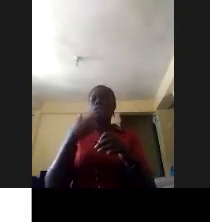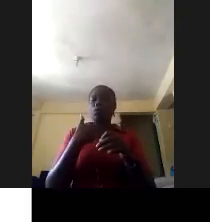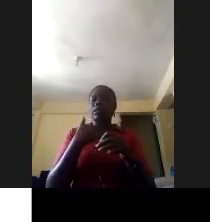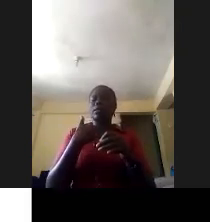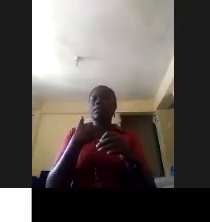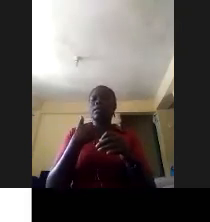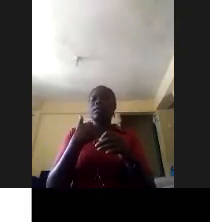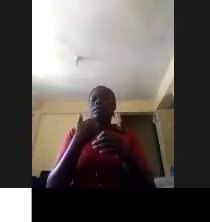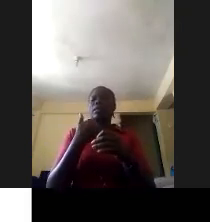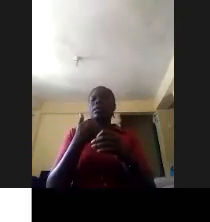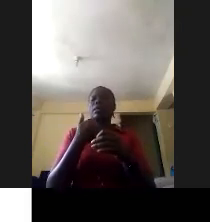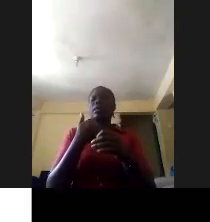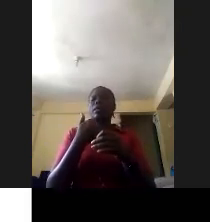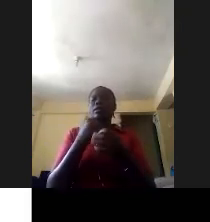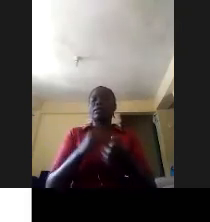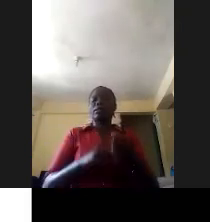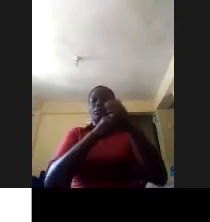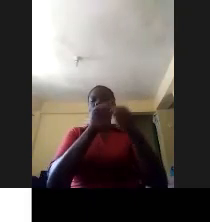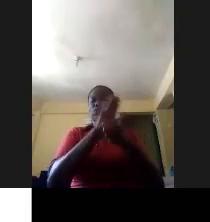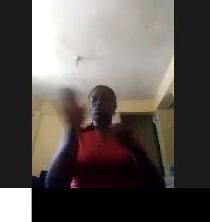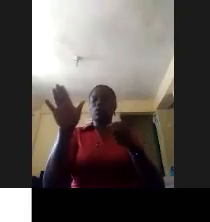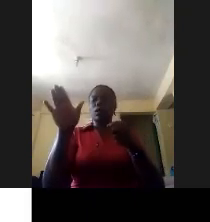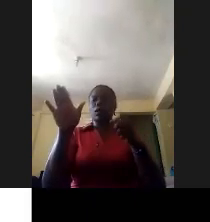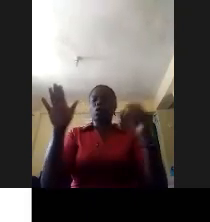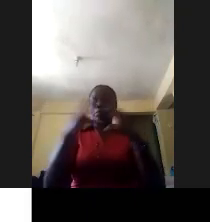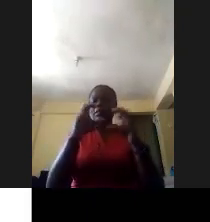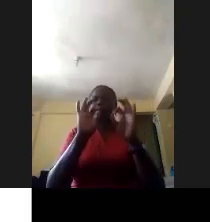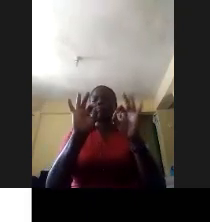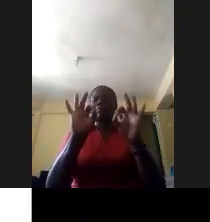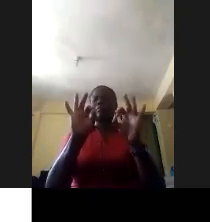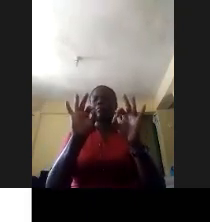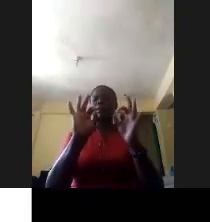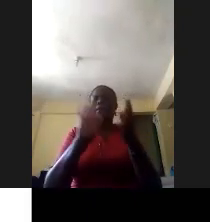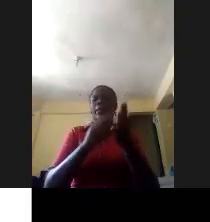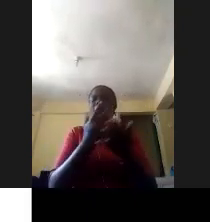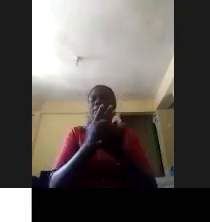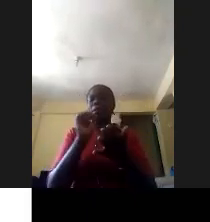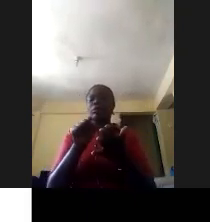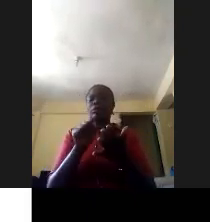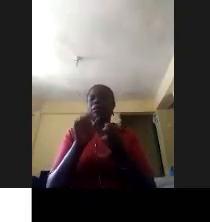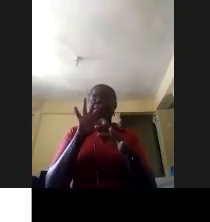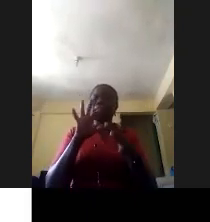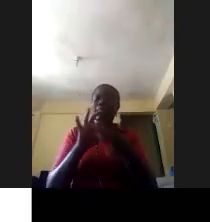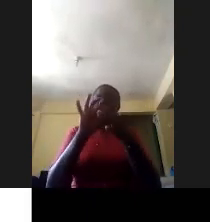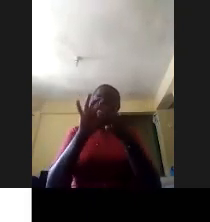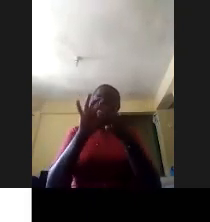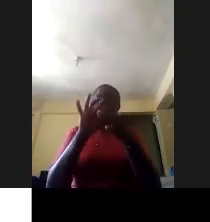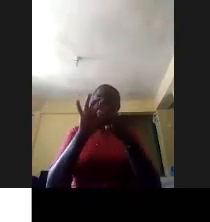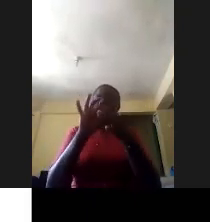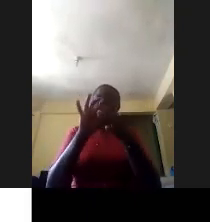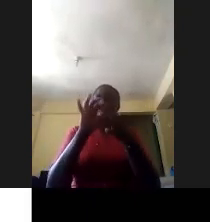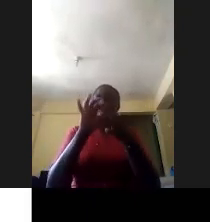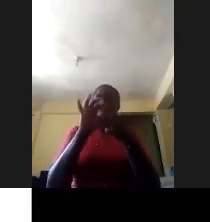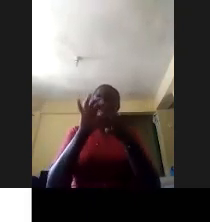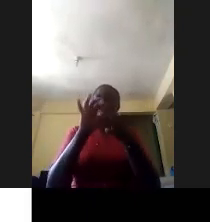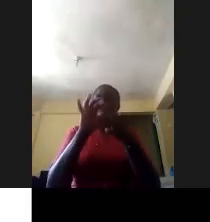your community, it's great. Yeah, so if somebody is talking to you about dying or harming oneself, that's a